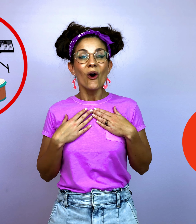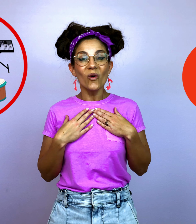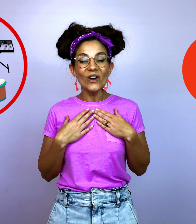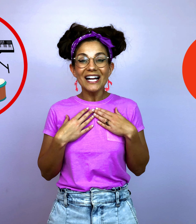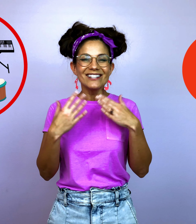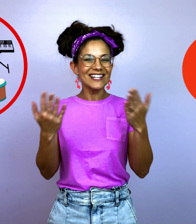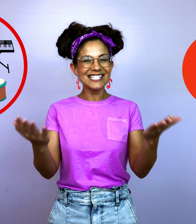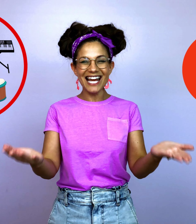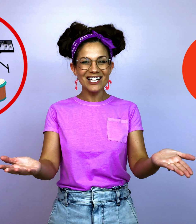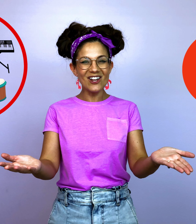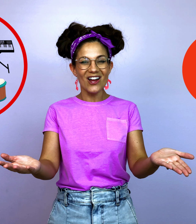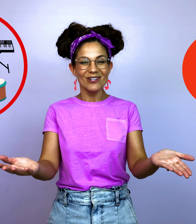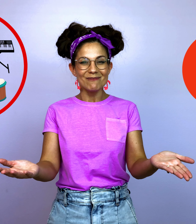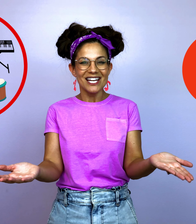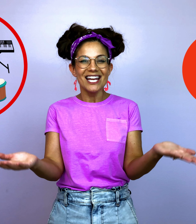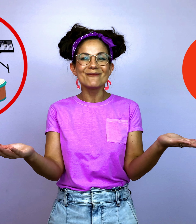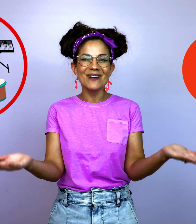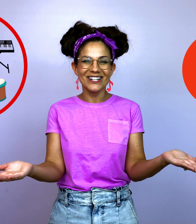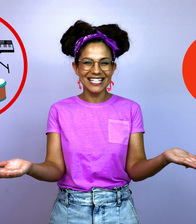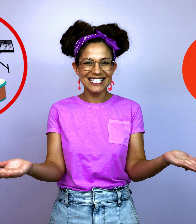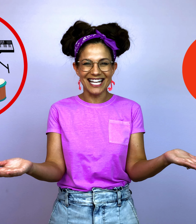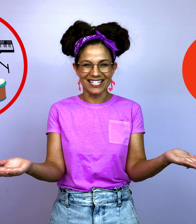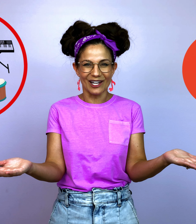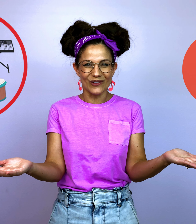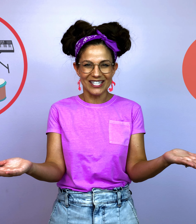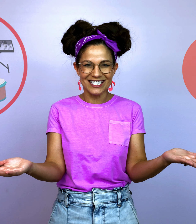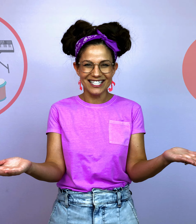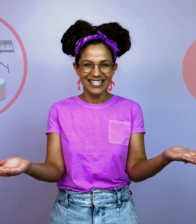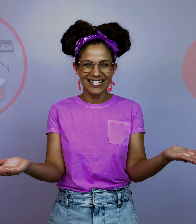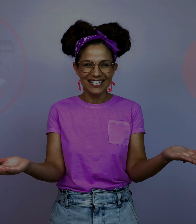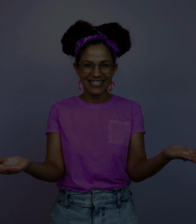Or you can sign along with me in American Sign Language.